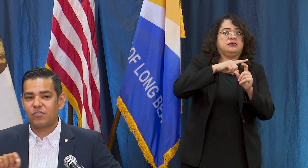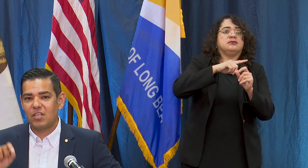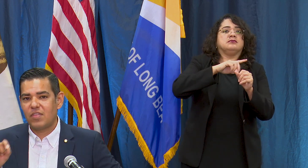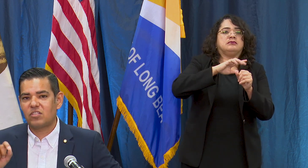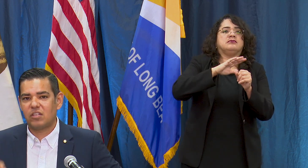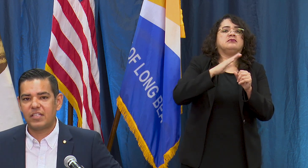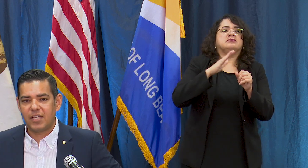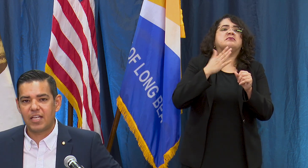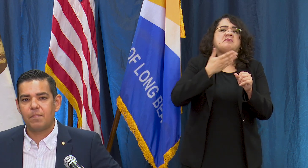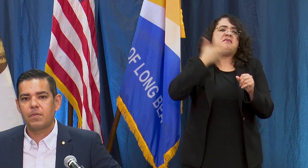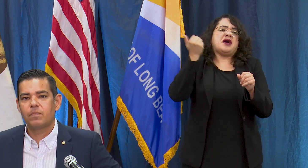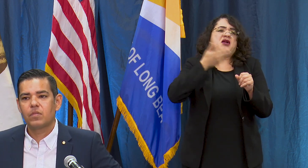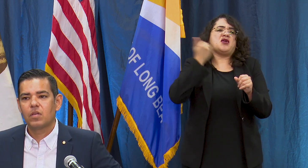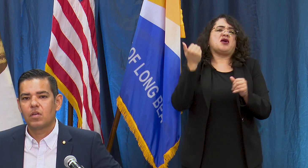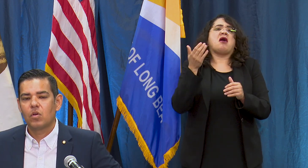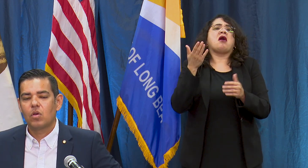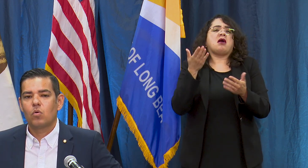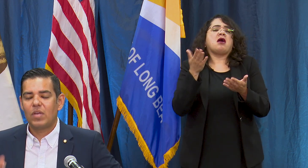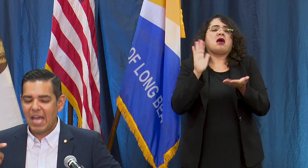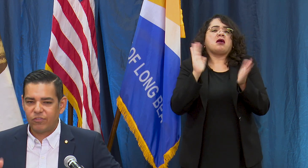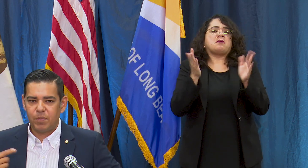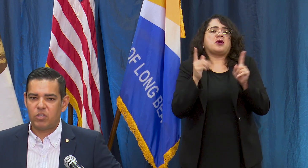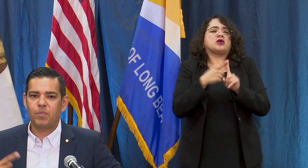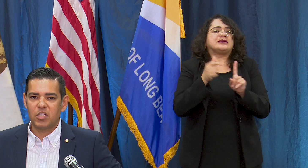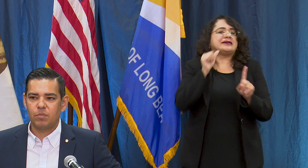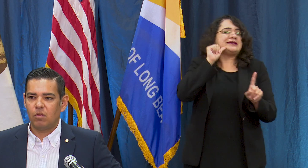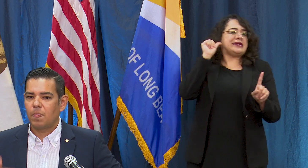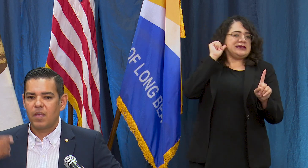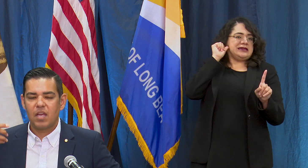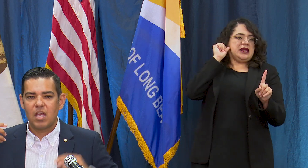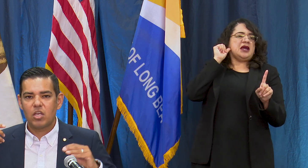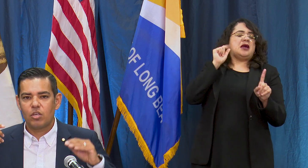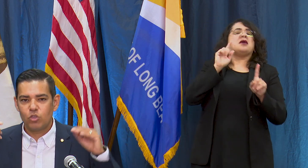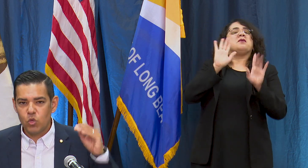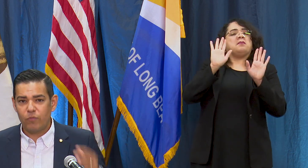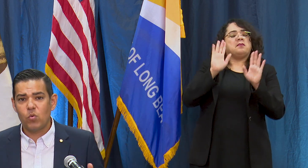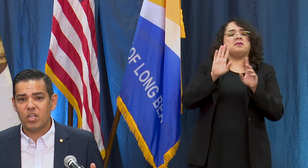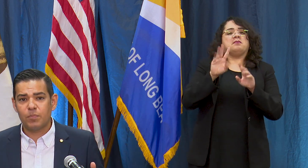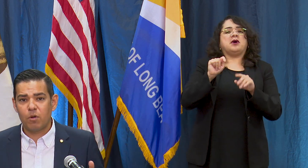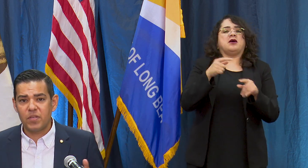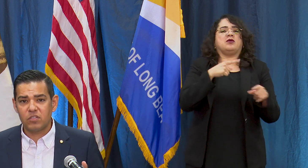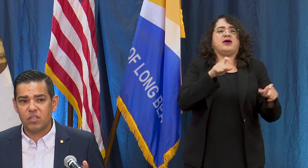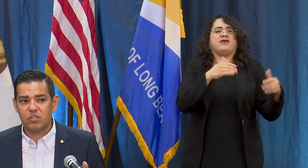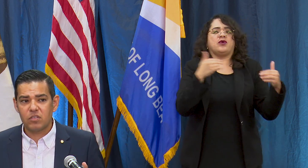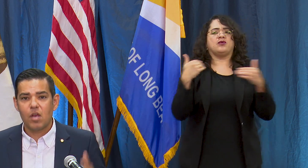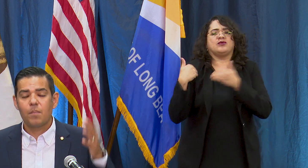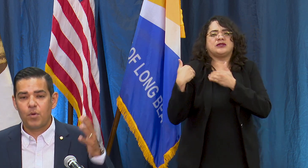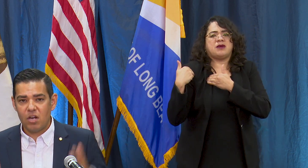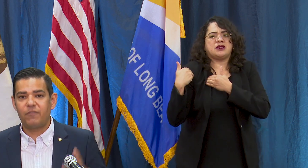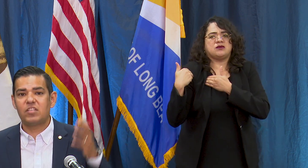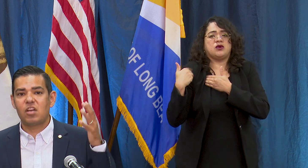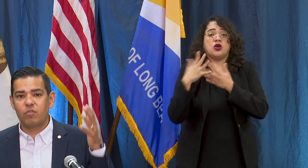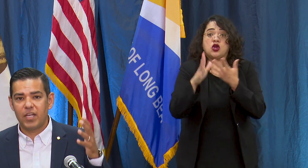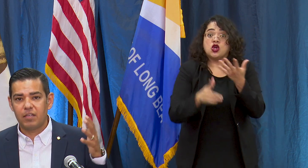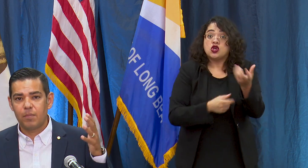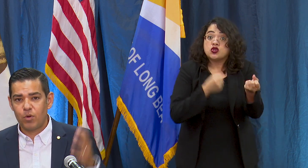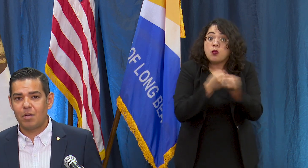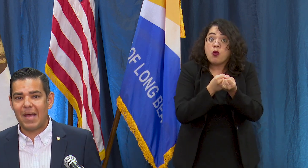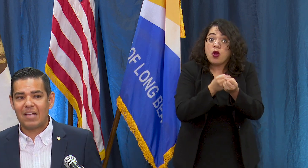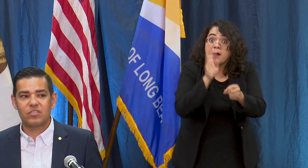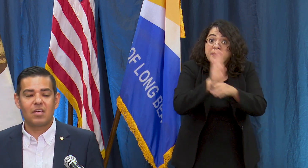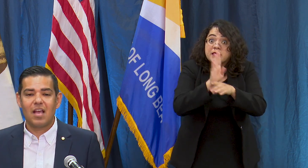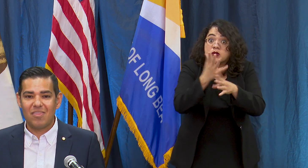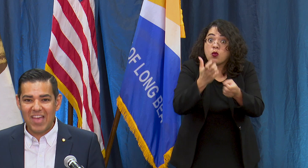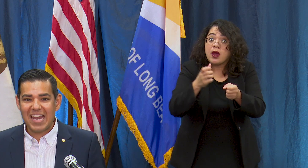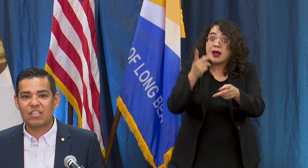we have seen that slight tick up. We have to be responsible. If you want to support businesses, put on a face covering, put on